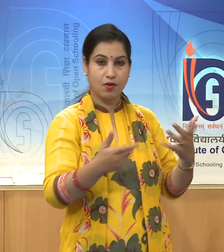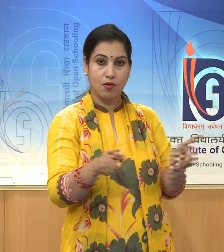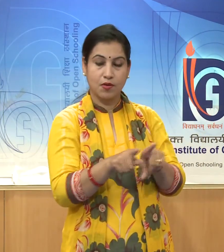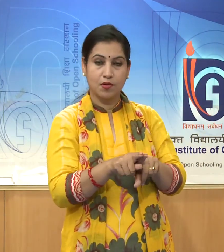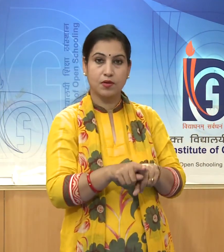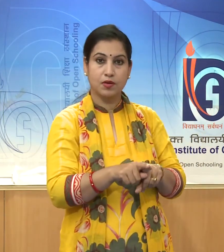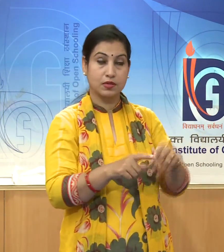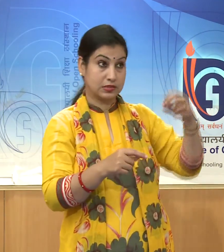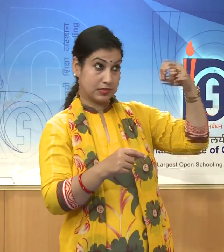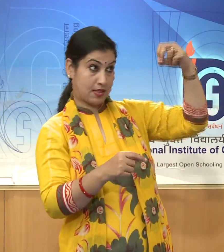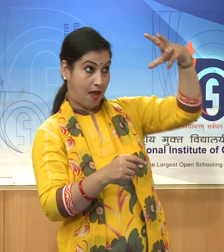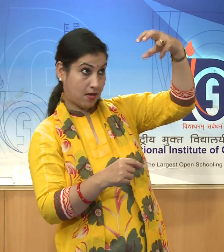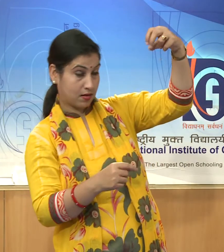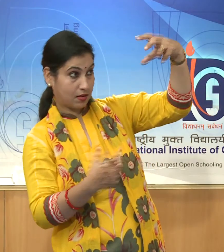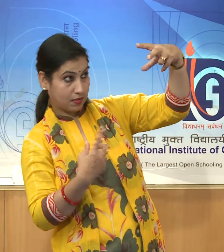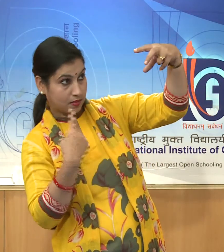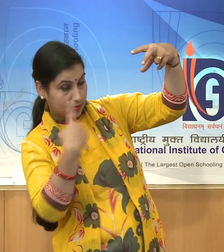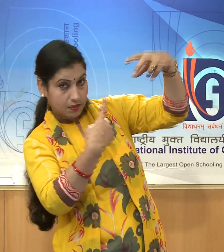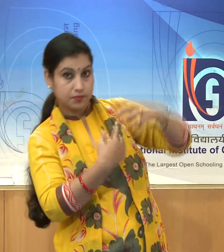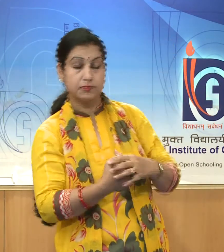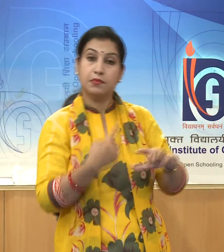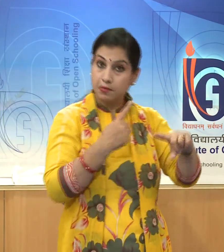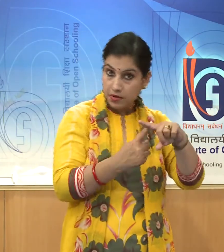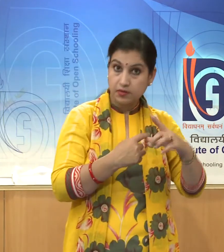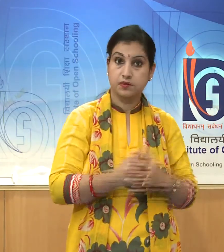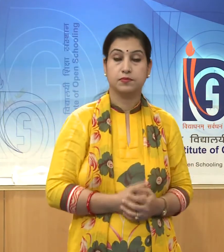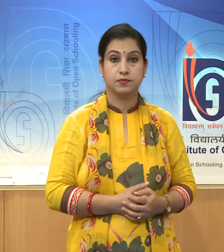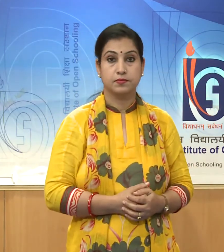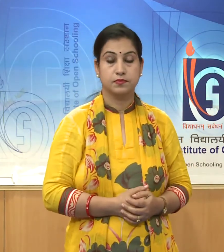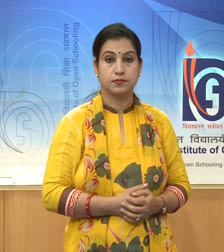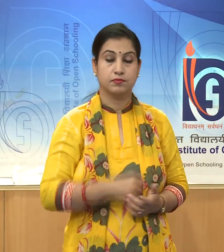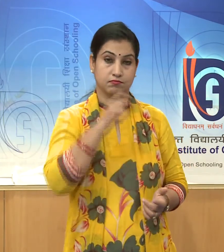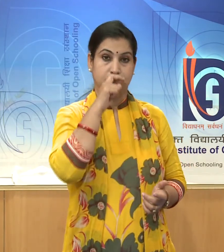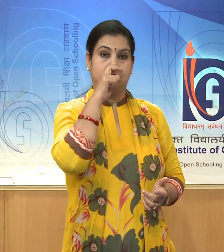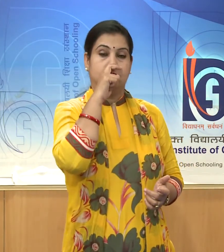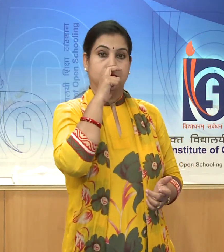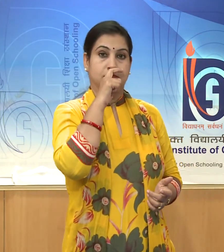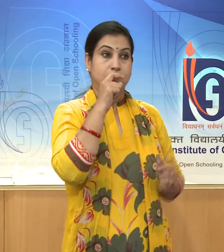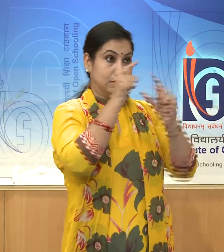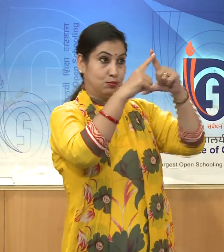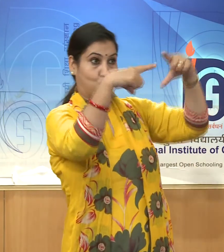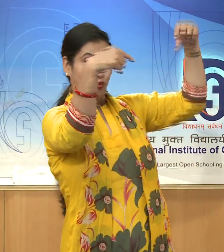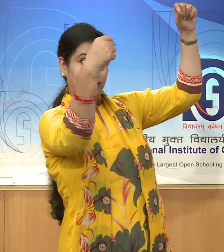glowing stars, and a bright moon.